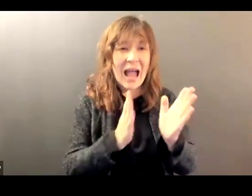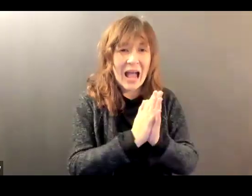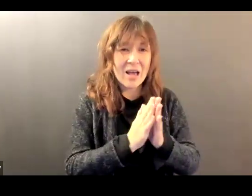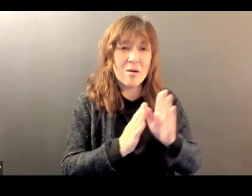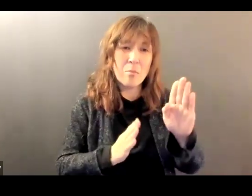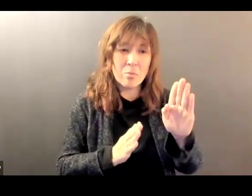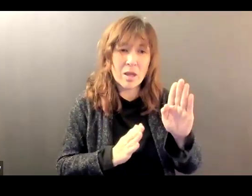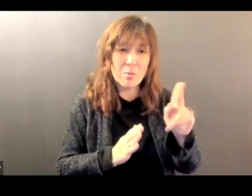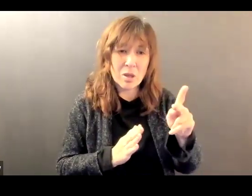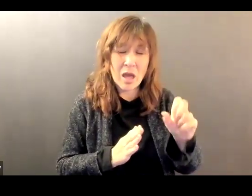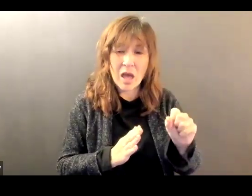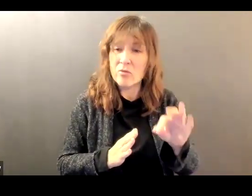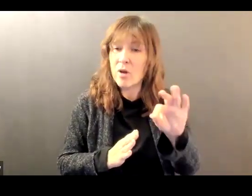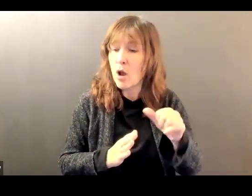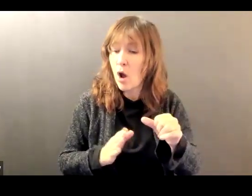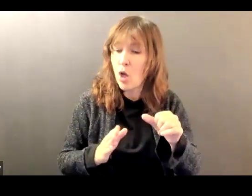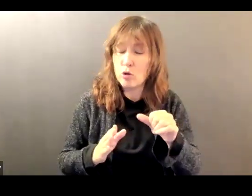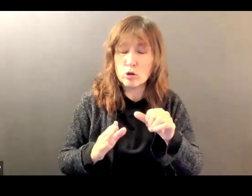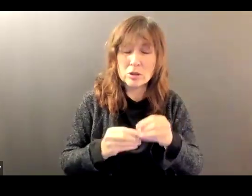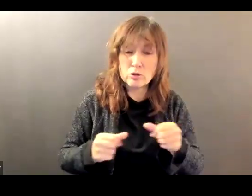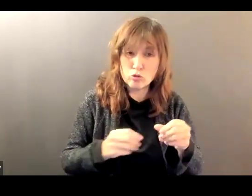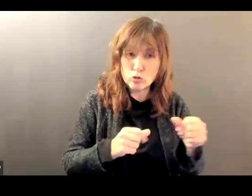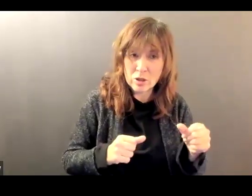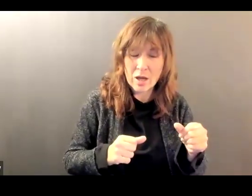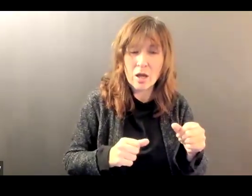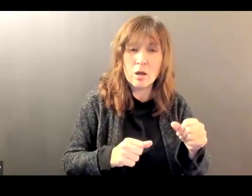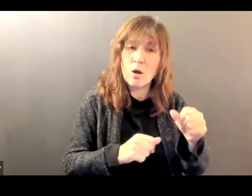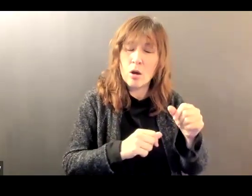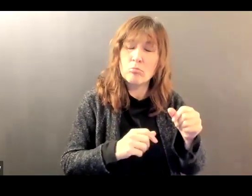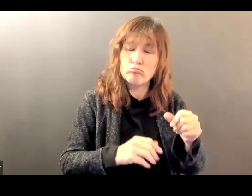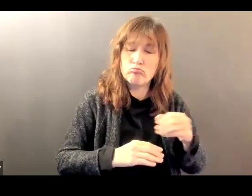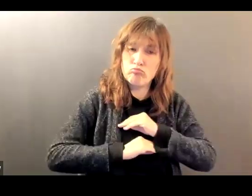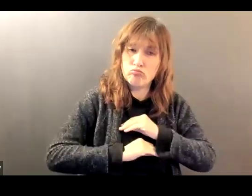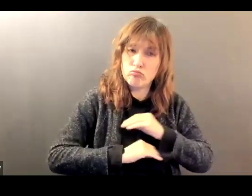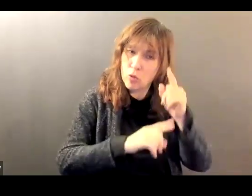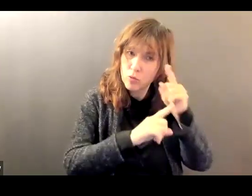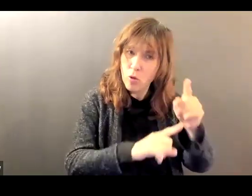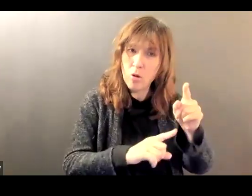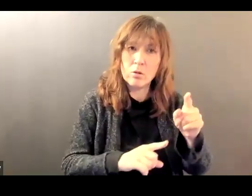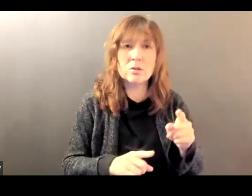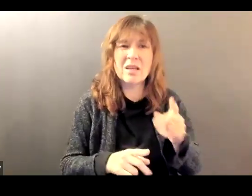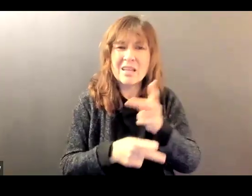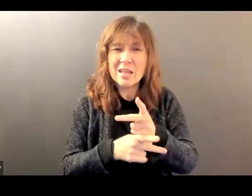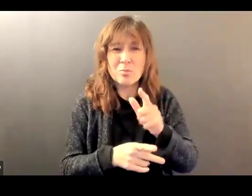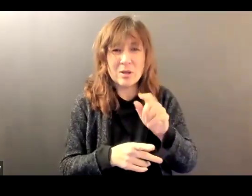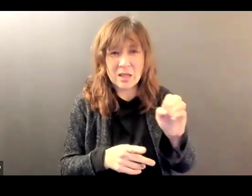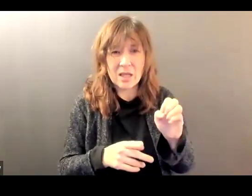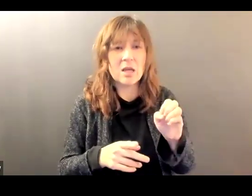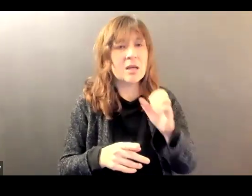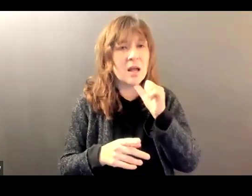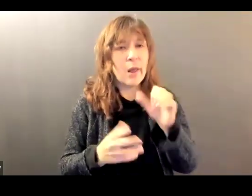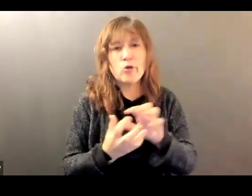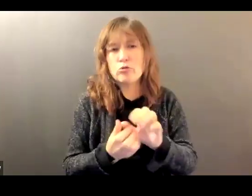that meet long-term system goals while also preserving the Lee Academy community and other school communities, not demolishing them. Thank you.